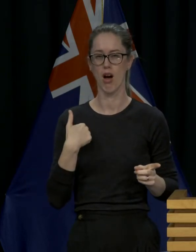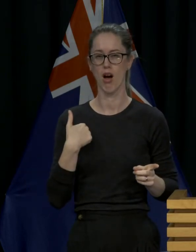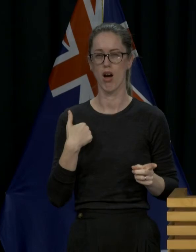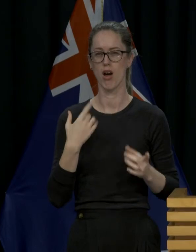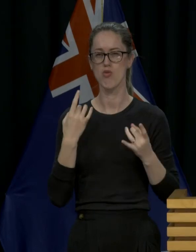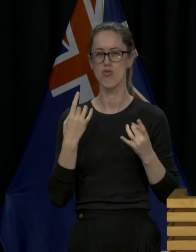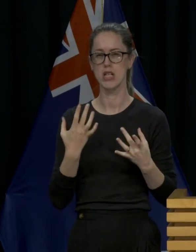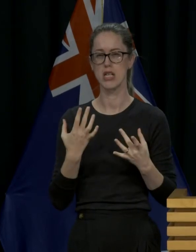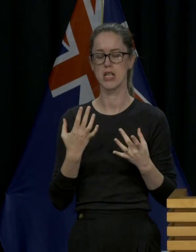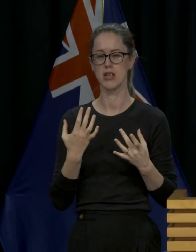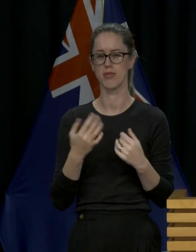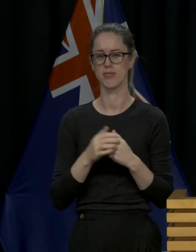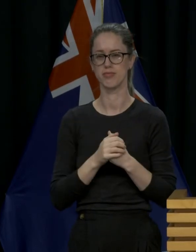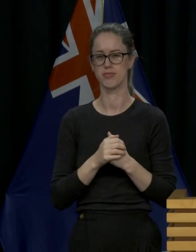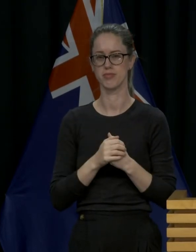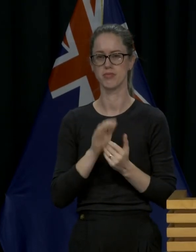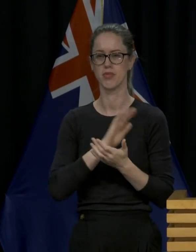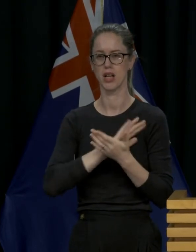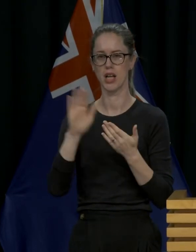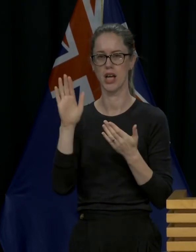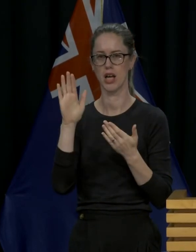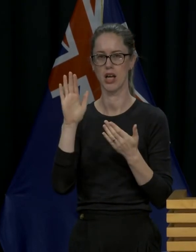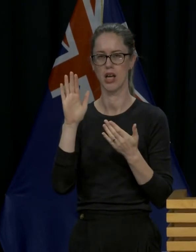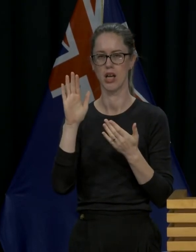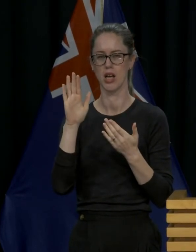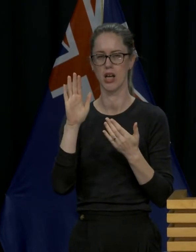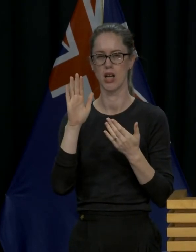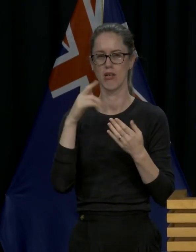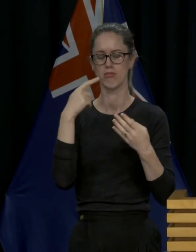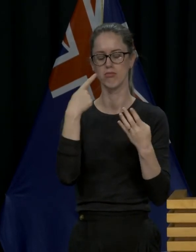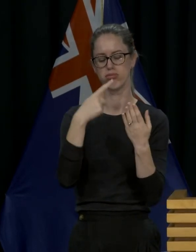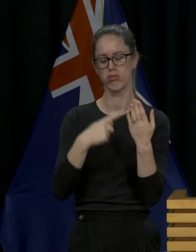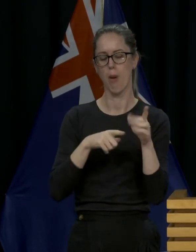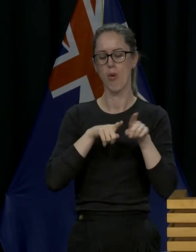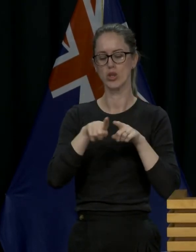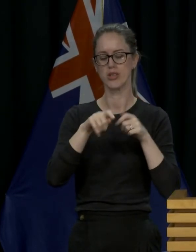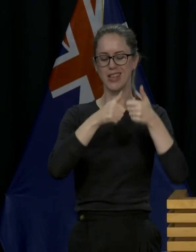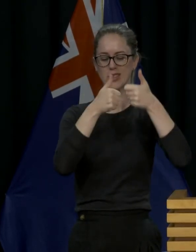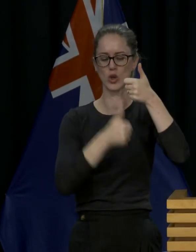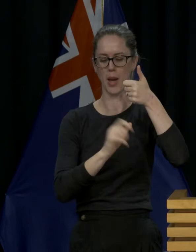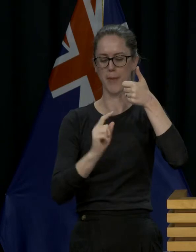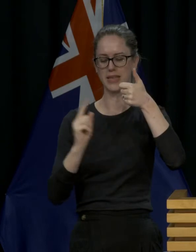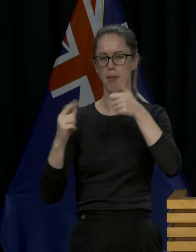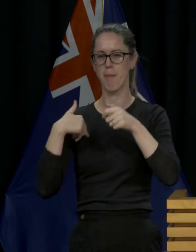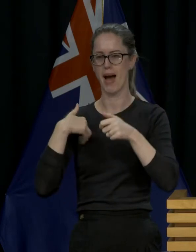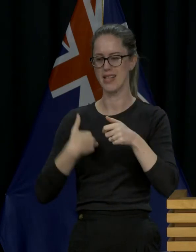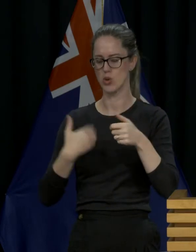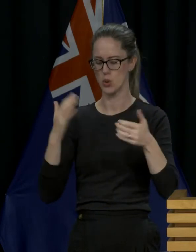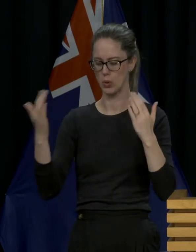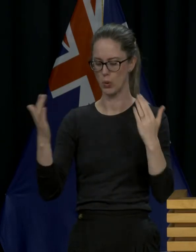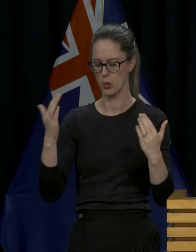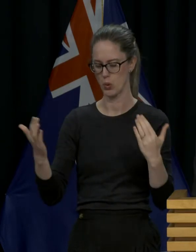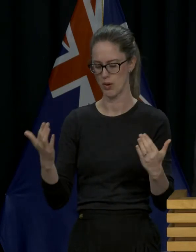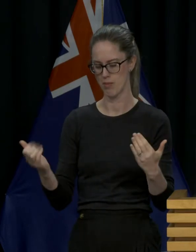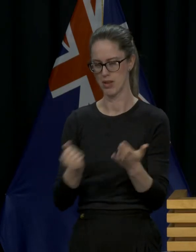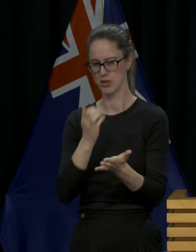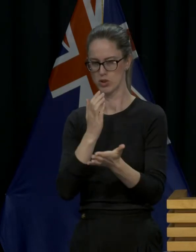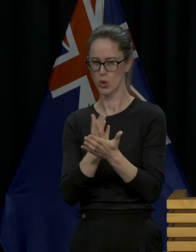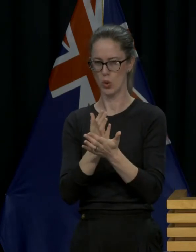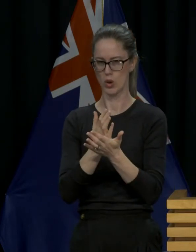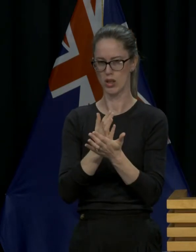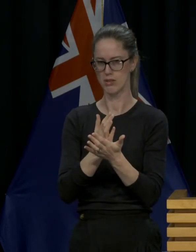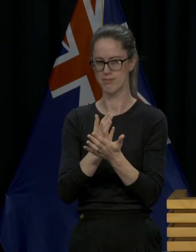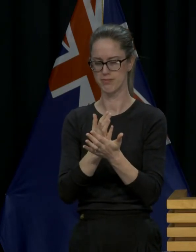very clear view on most of the delegations. I need to do a comparison around the way some of those